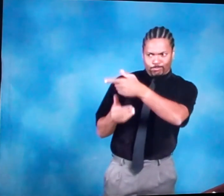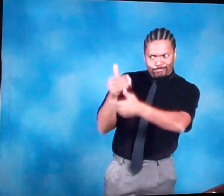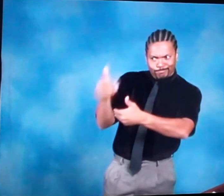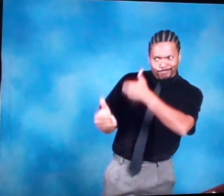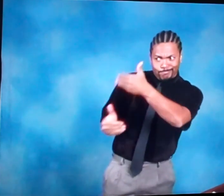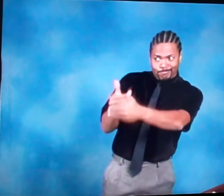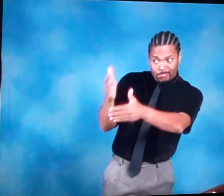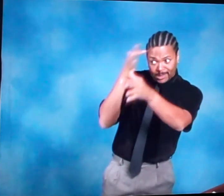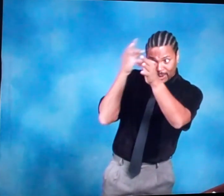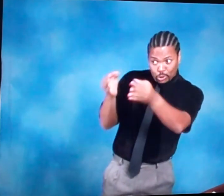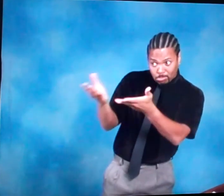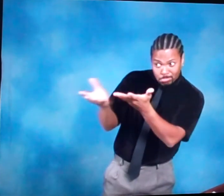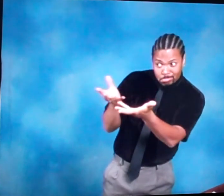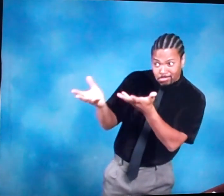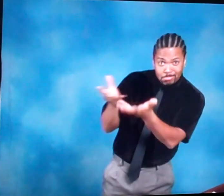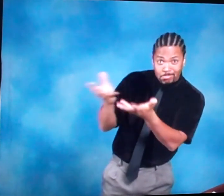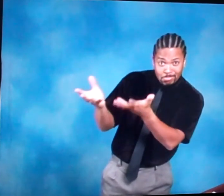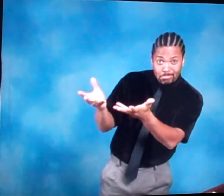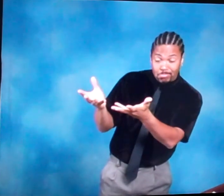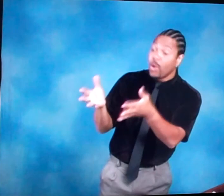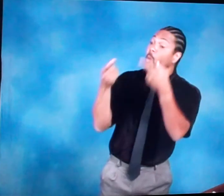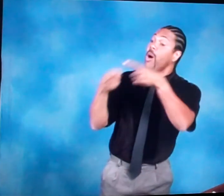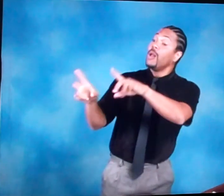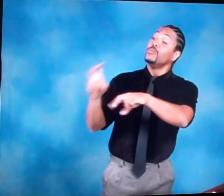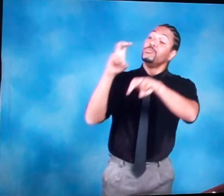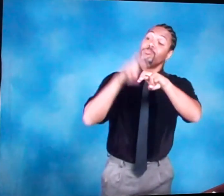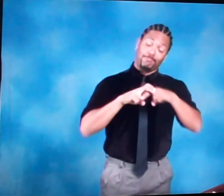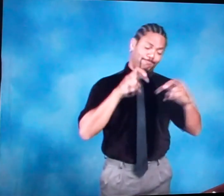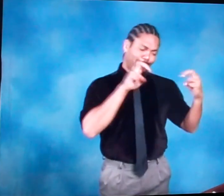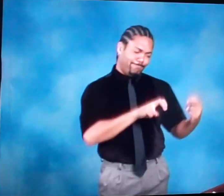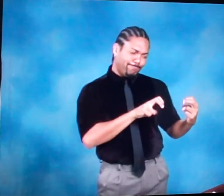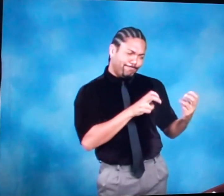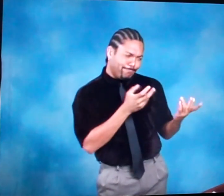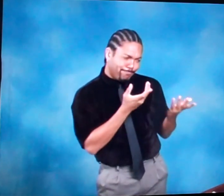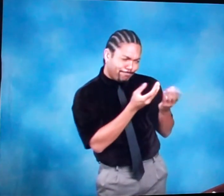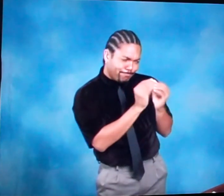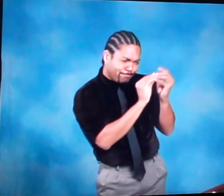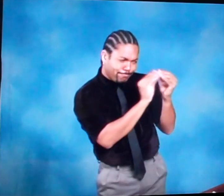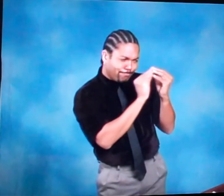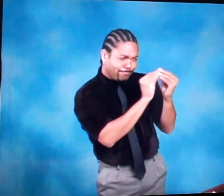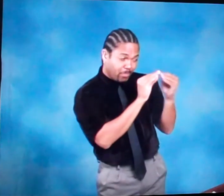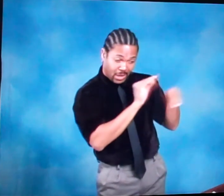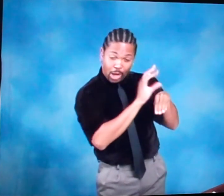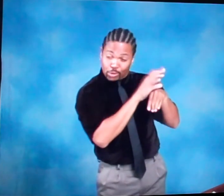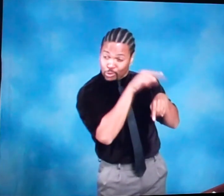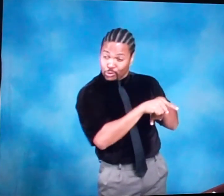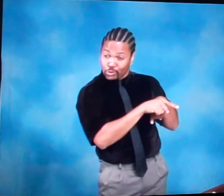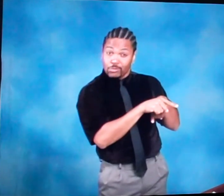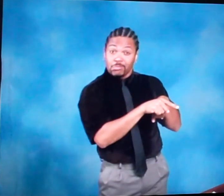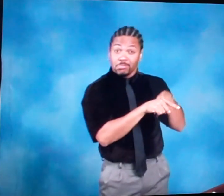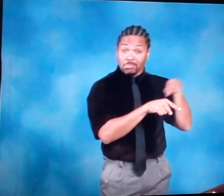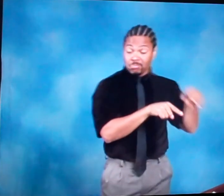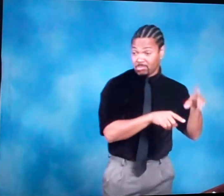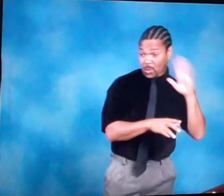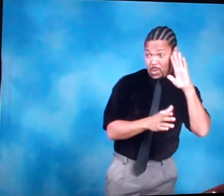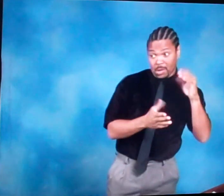Your mom can take you to the guidance counselor and we'll work it out and try and decide what would work out best for you. And you'll sit one-on-one with the